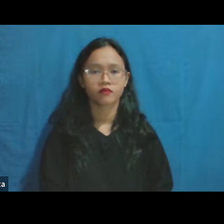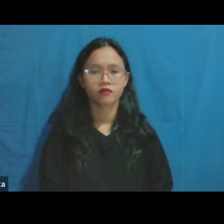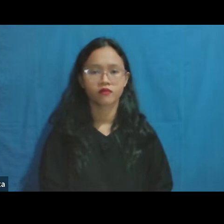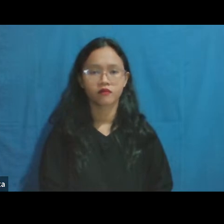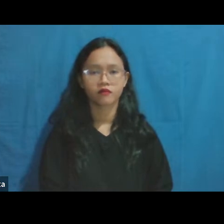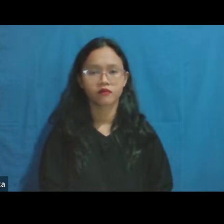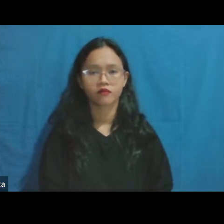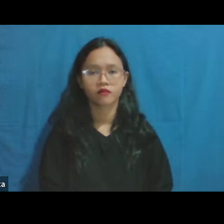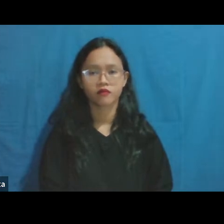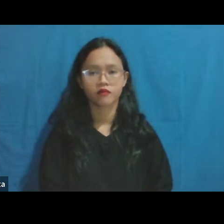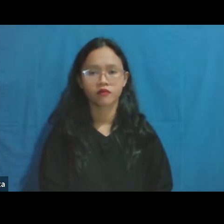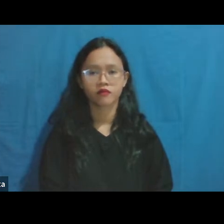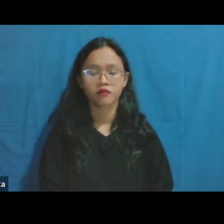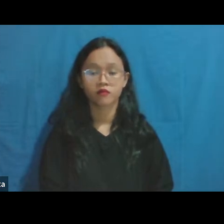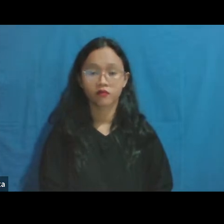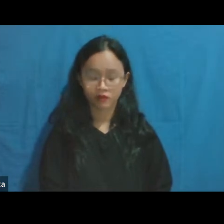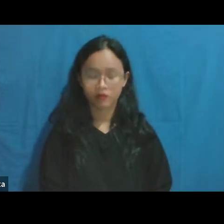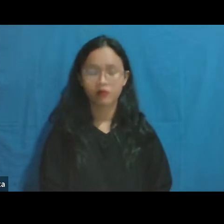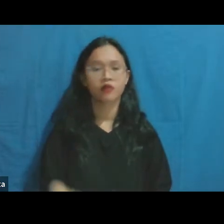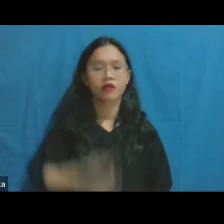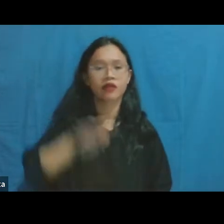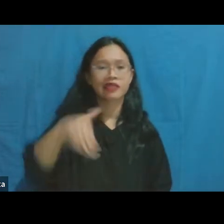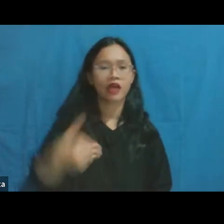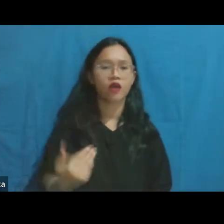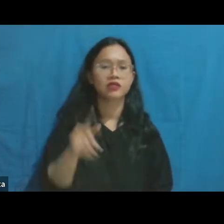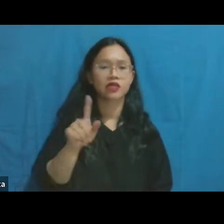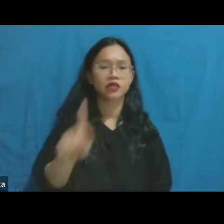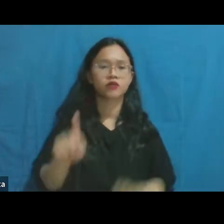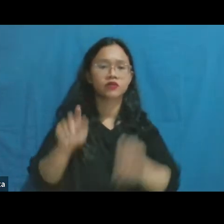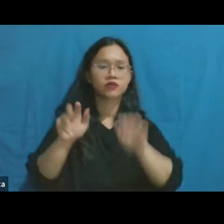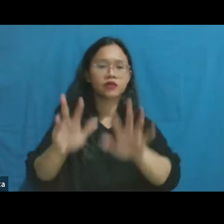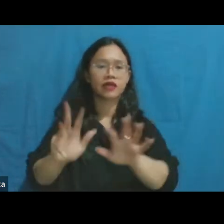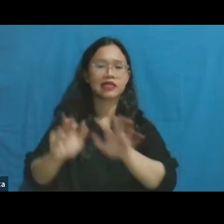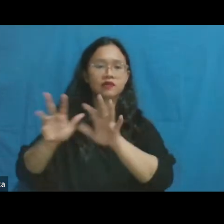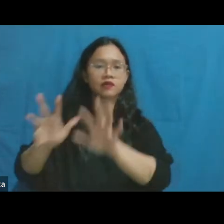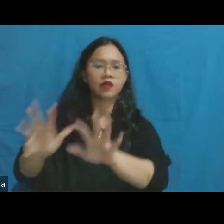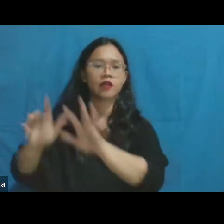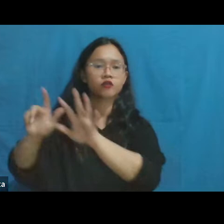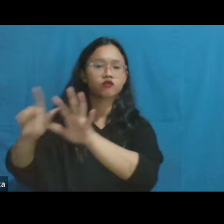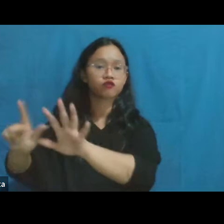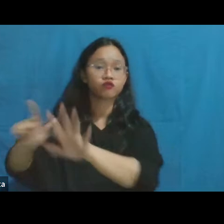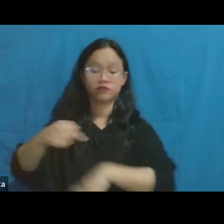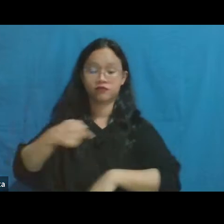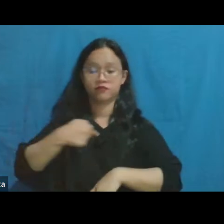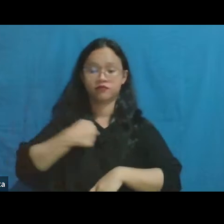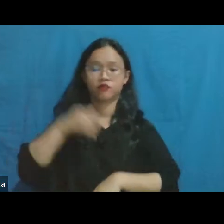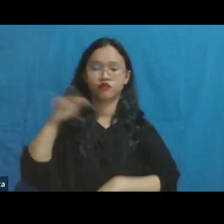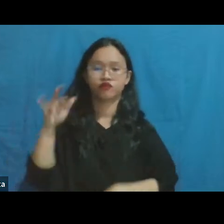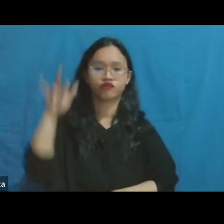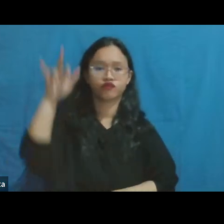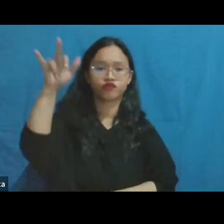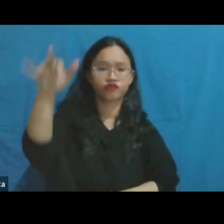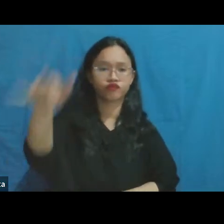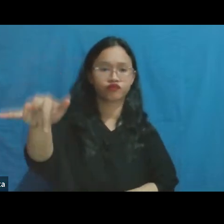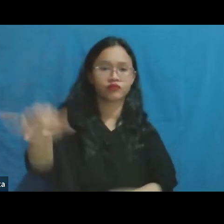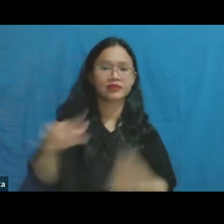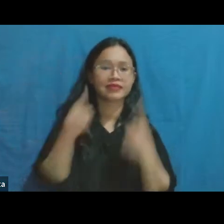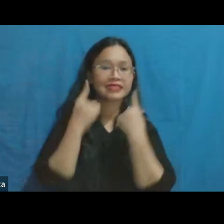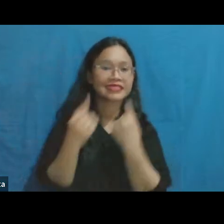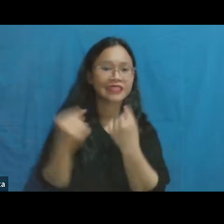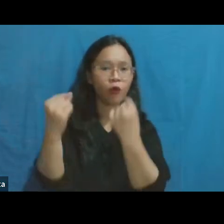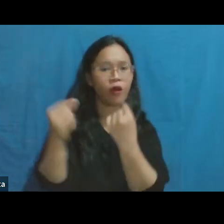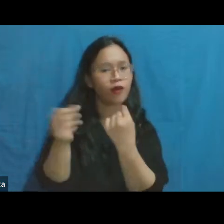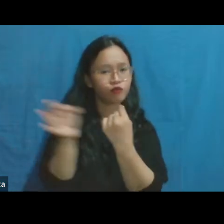1997, I went to Java and to study there. And I experienced a